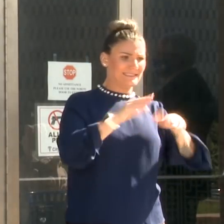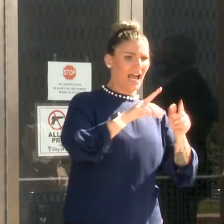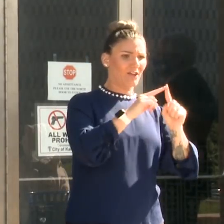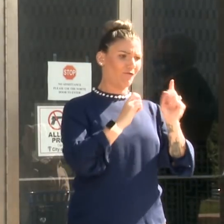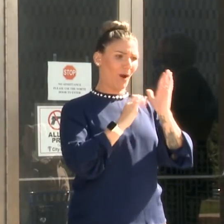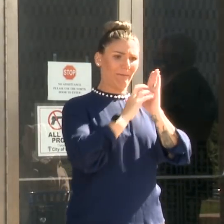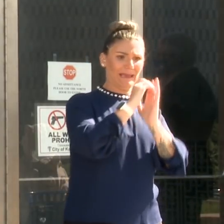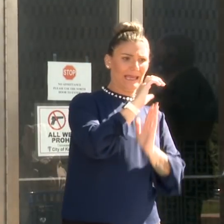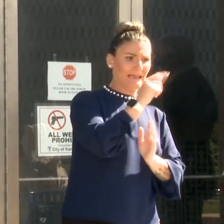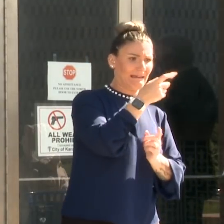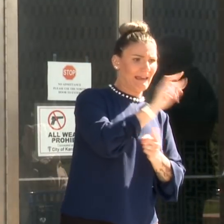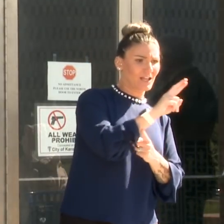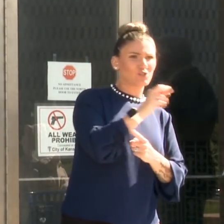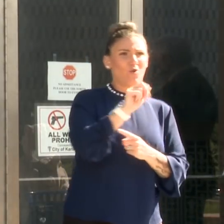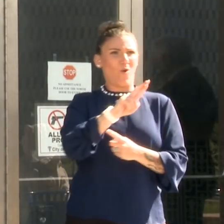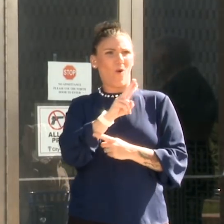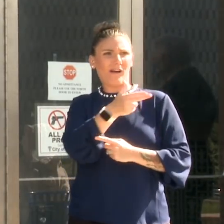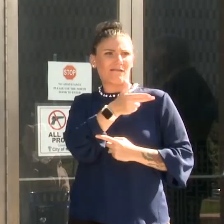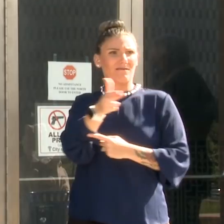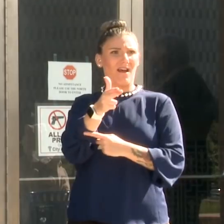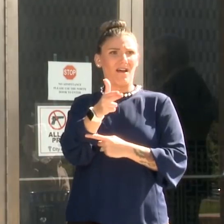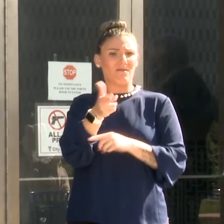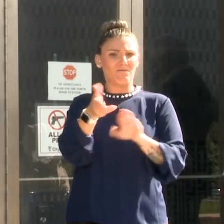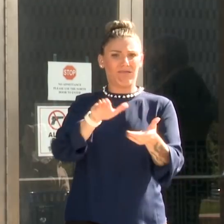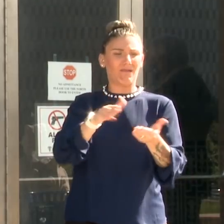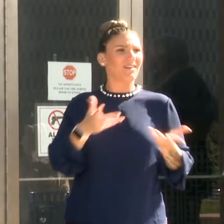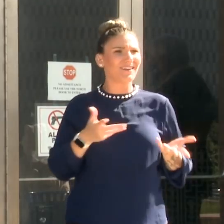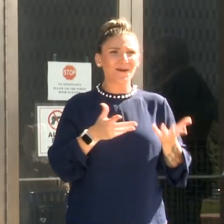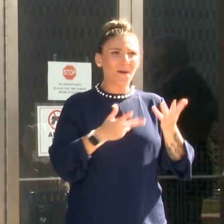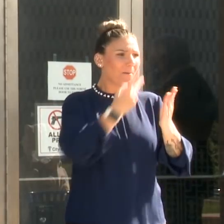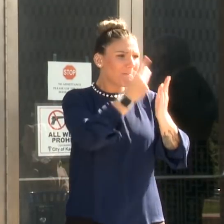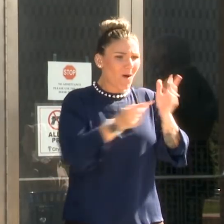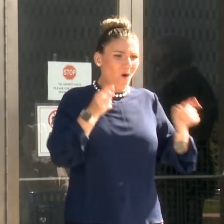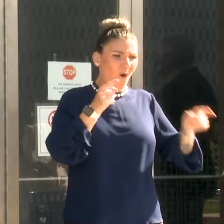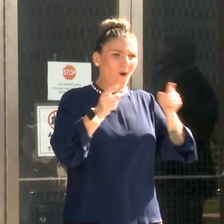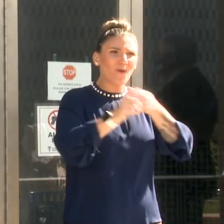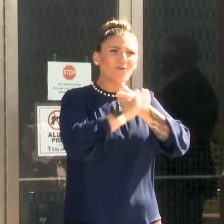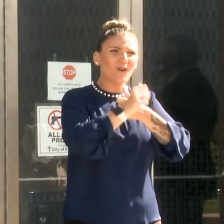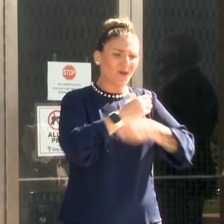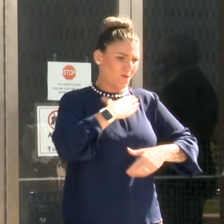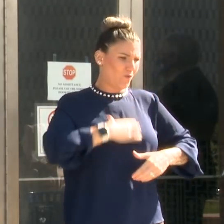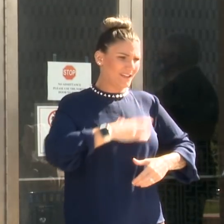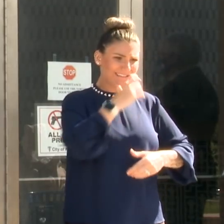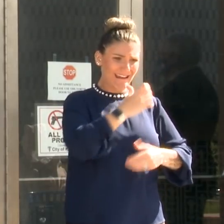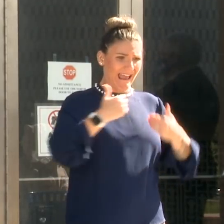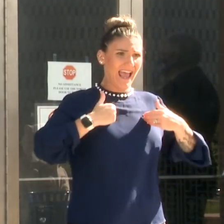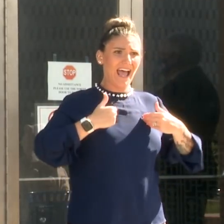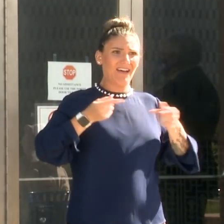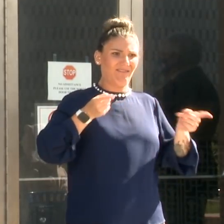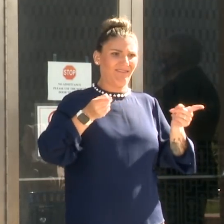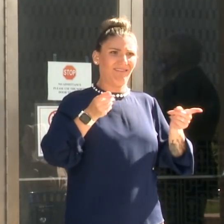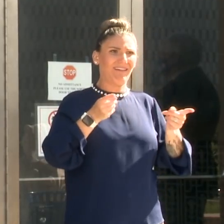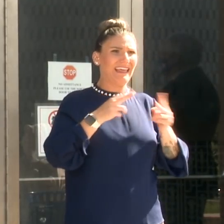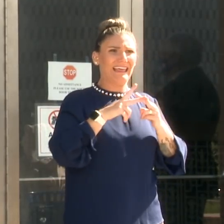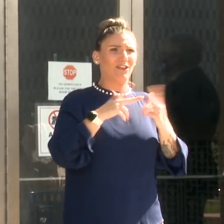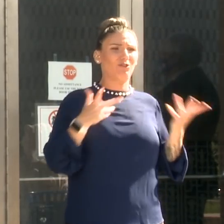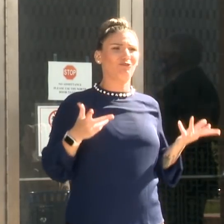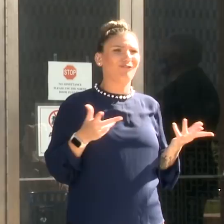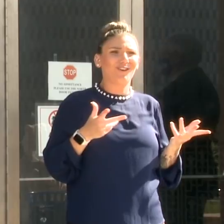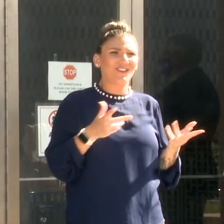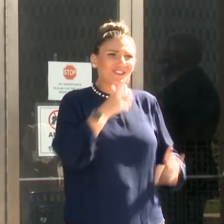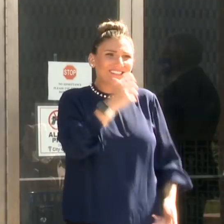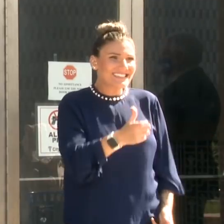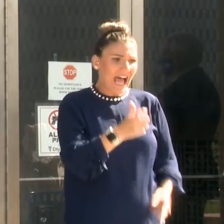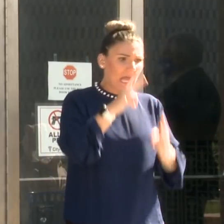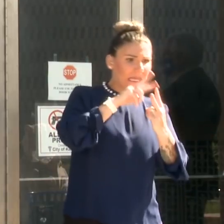mean, I think both are incredibly threatening, and I would not wish to die of either. So, no, there's not an either